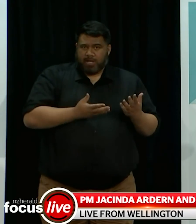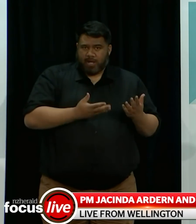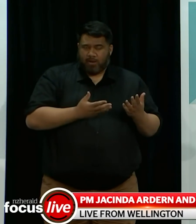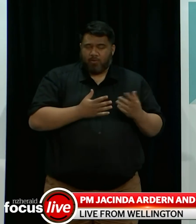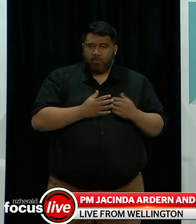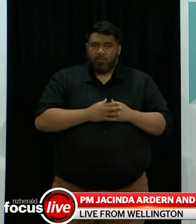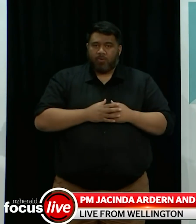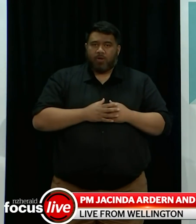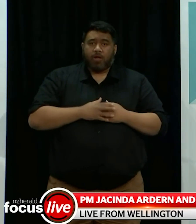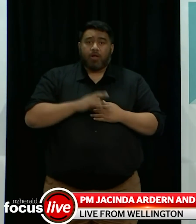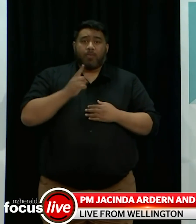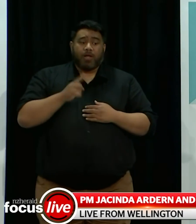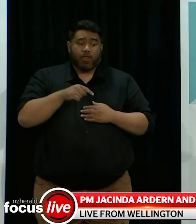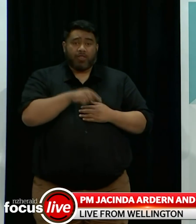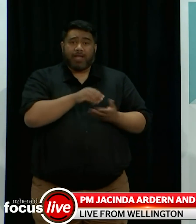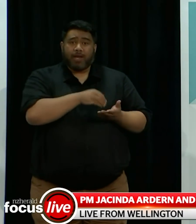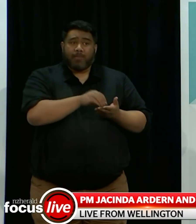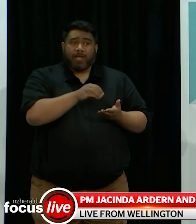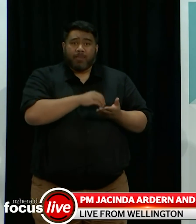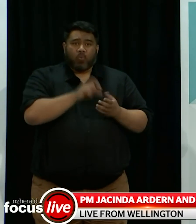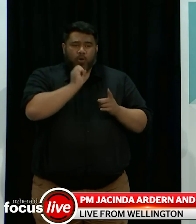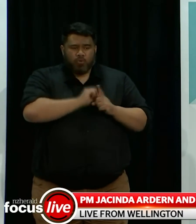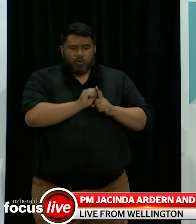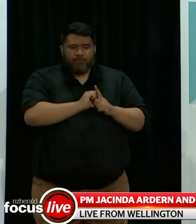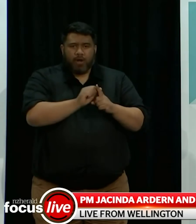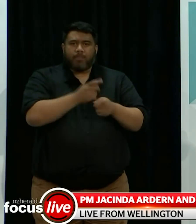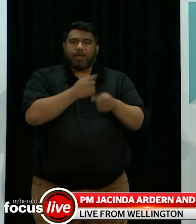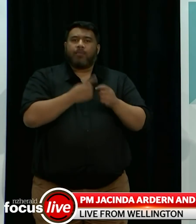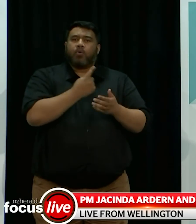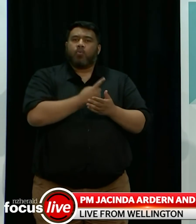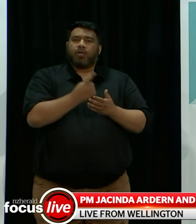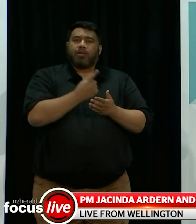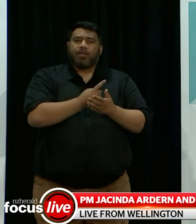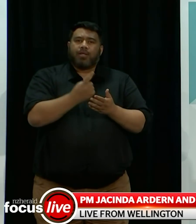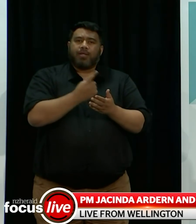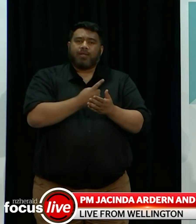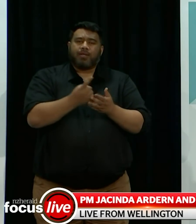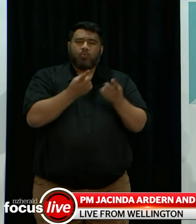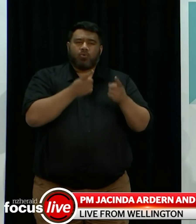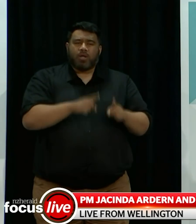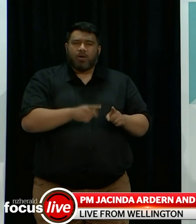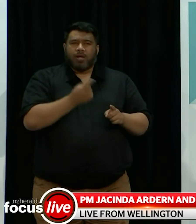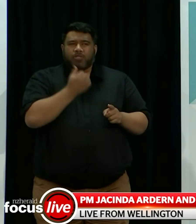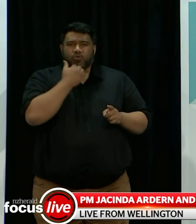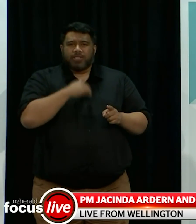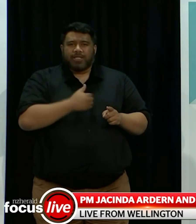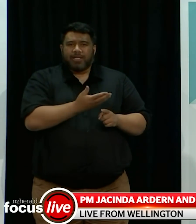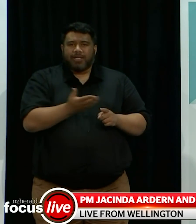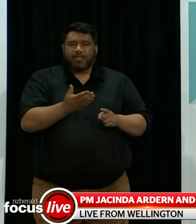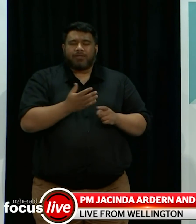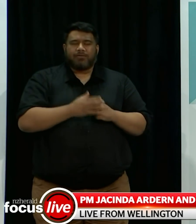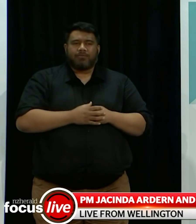We are refining the system for these payments, including moving to a weekly basis for calculation, reflecting the new